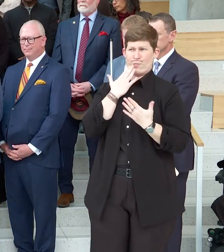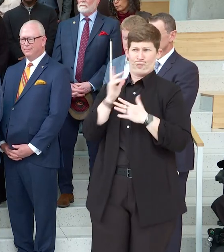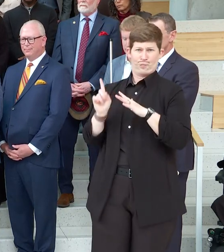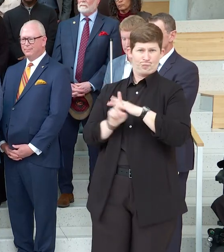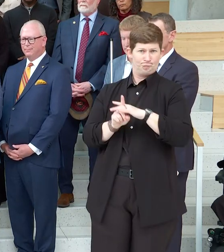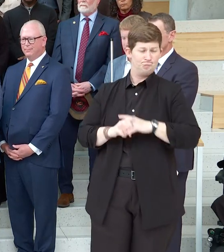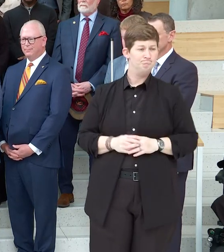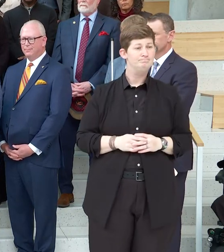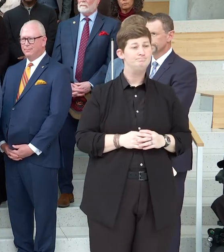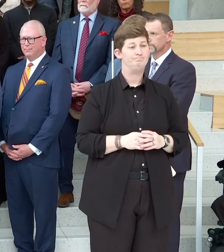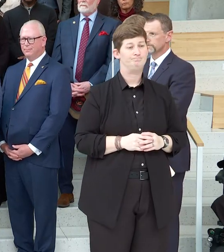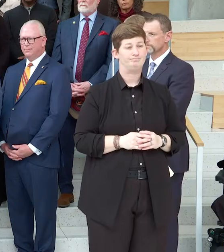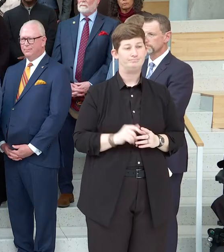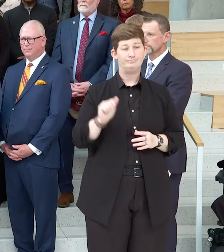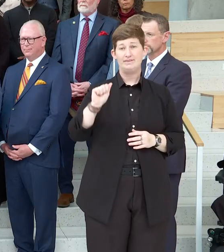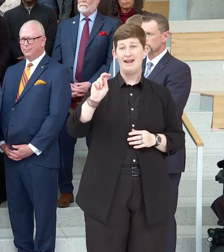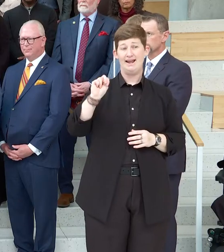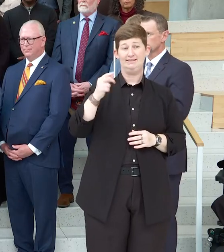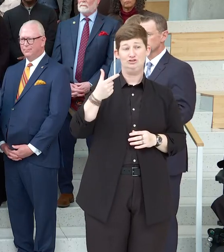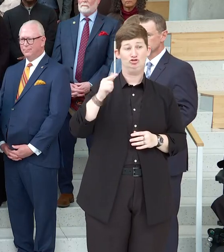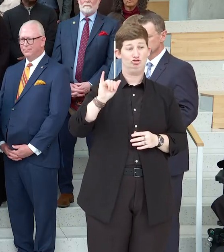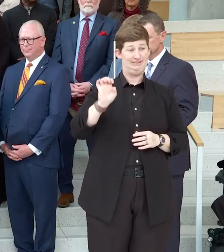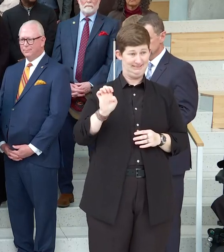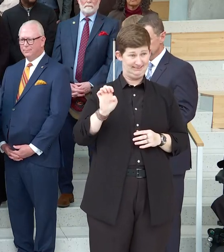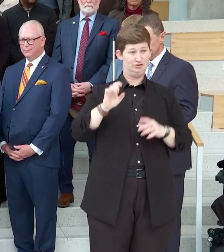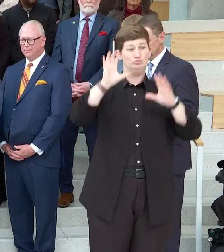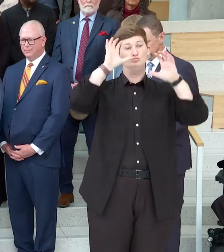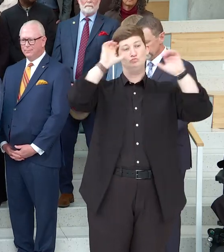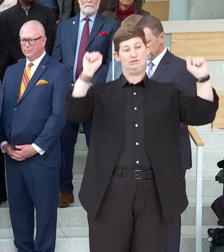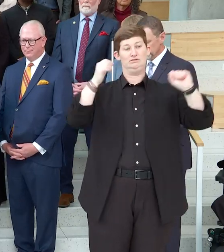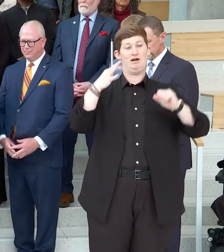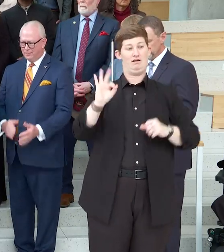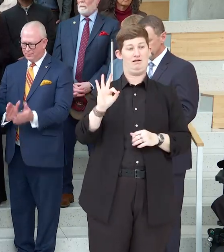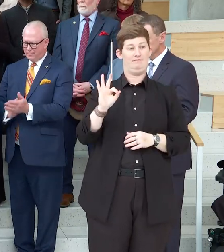the president and CEO of Hospitality Minnesota.